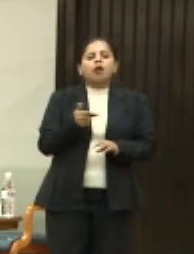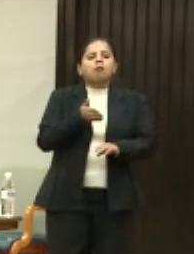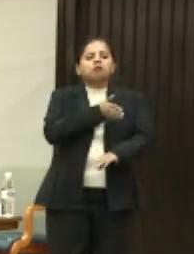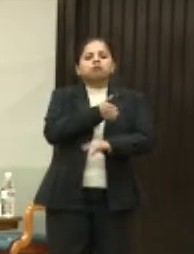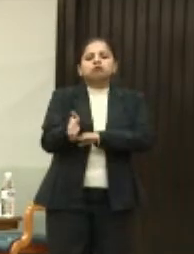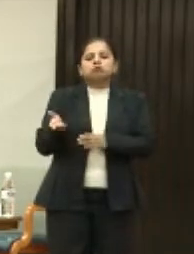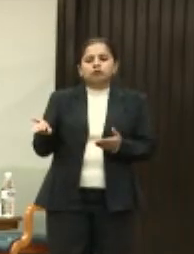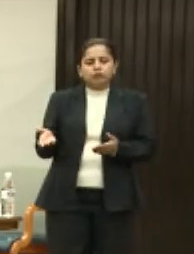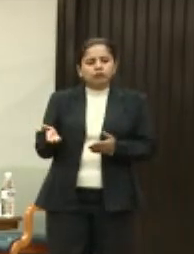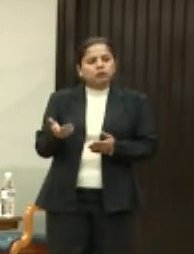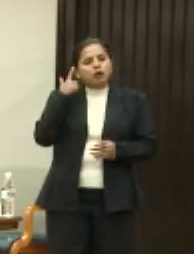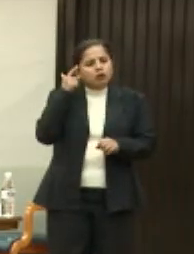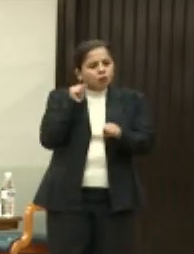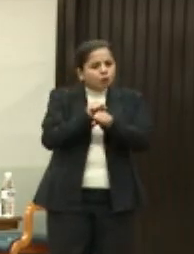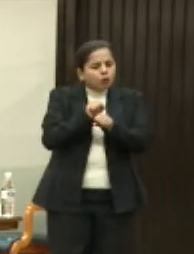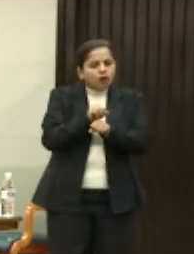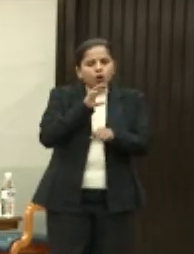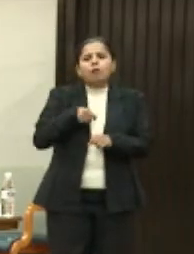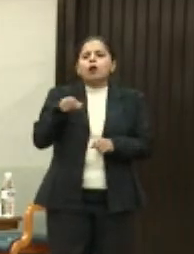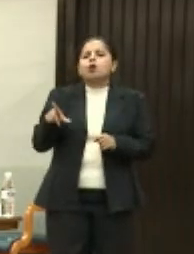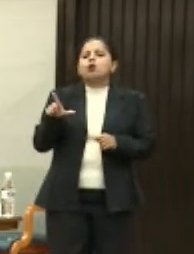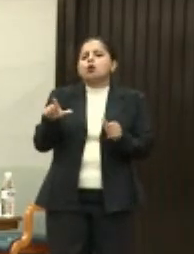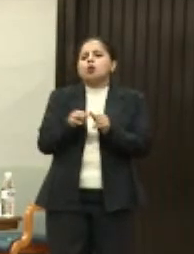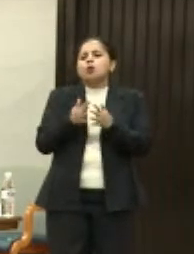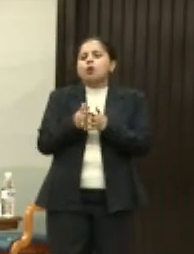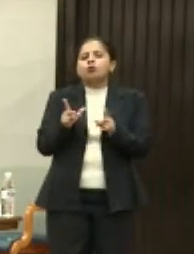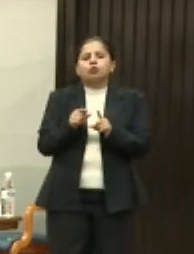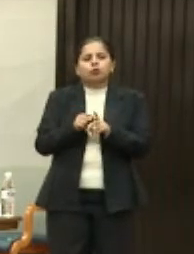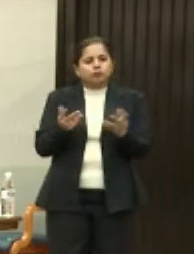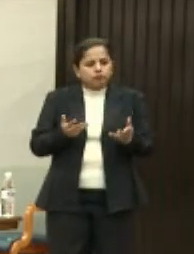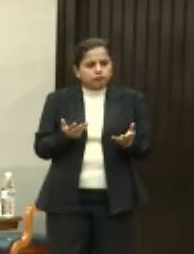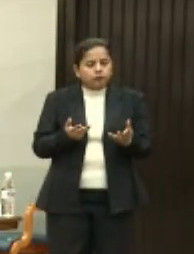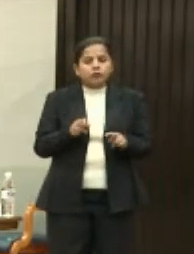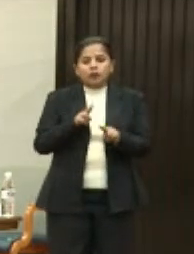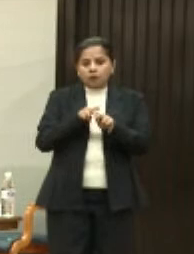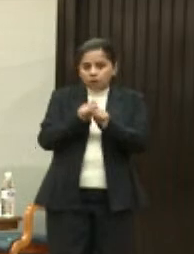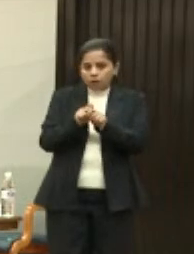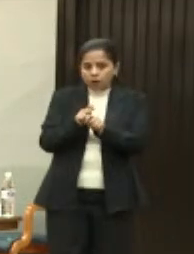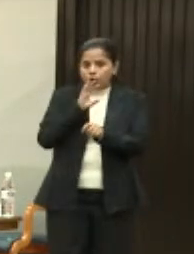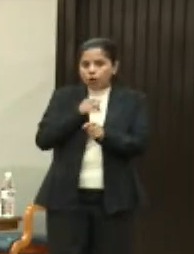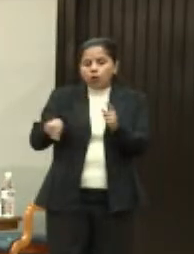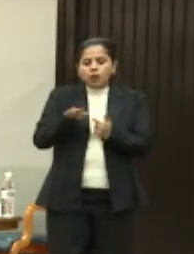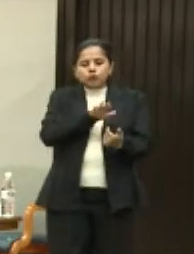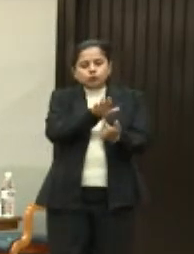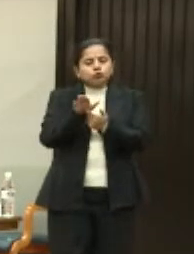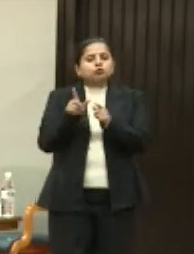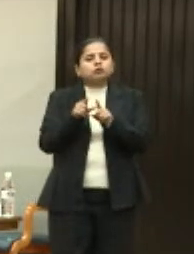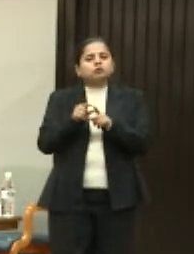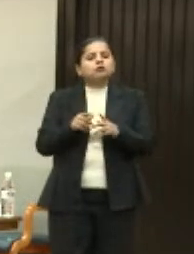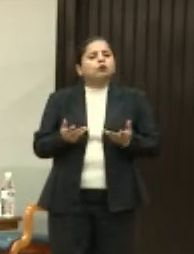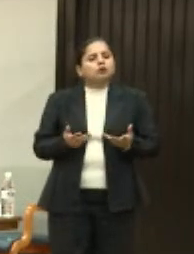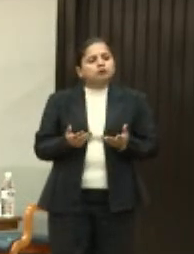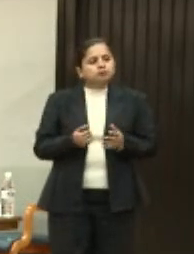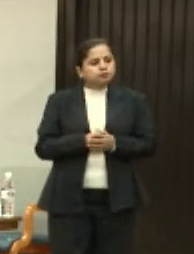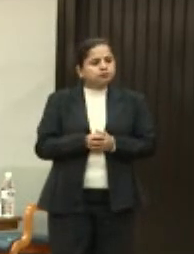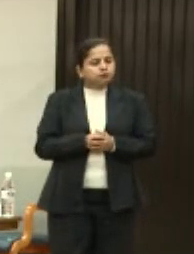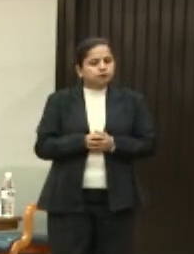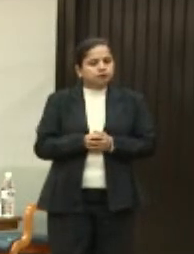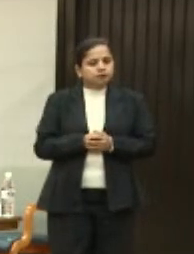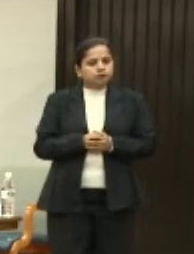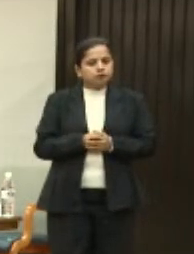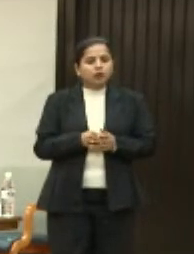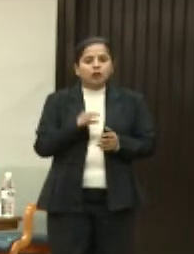Think of the functioning of the legislature. Think of the functioning of the executive, the